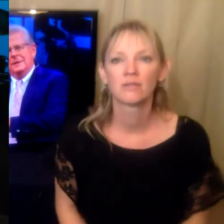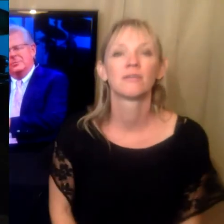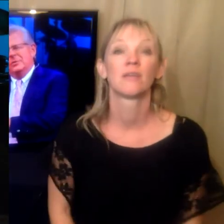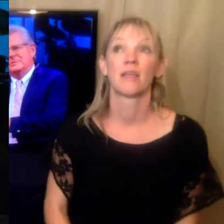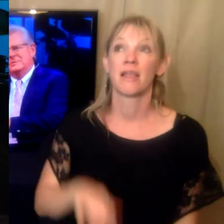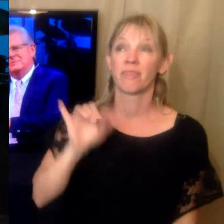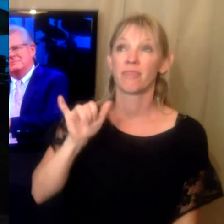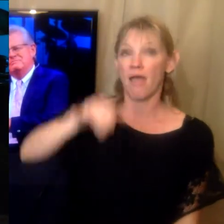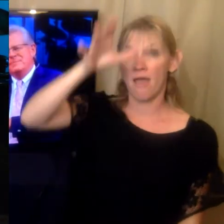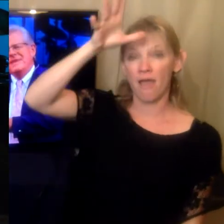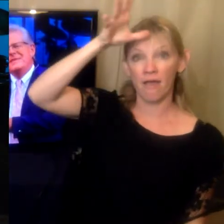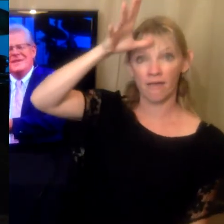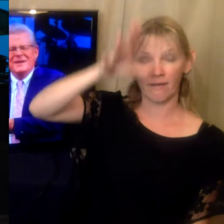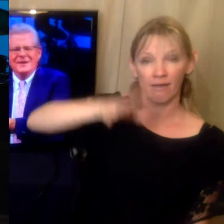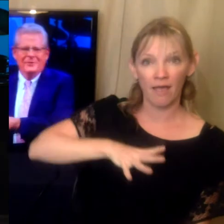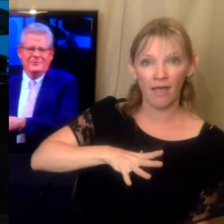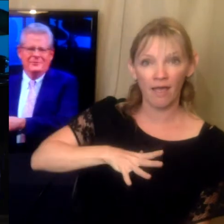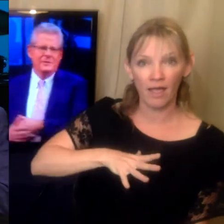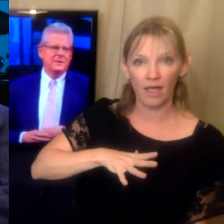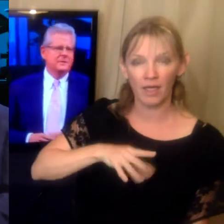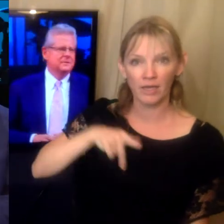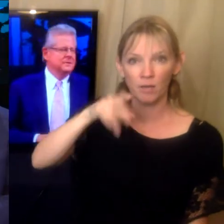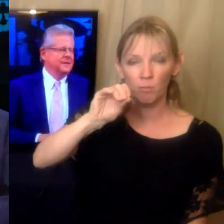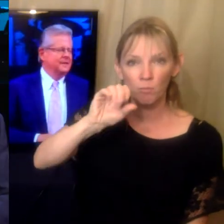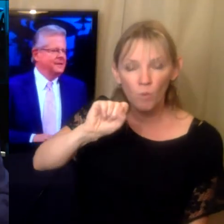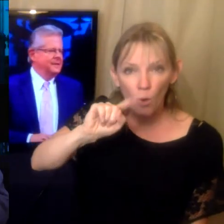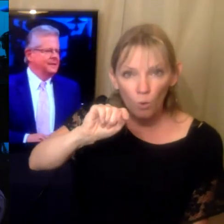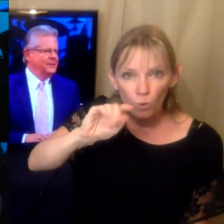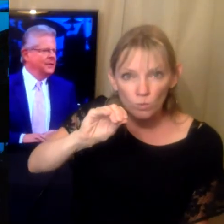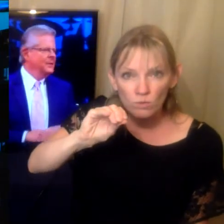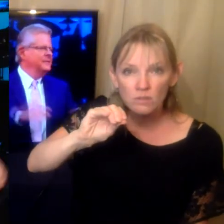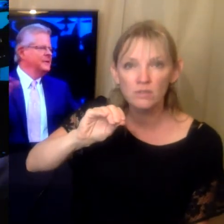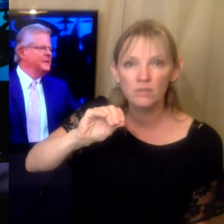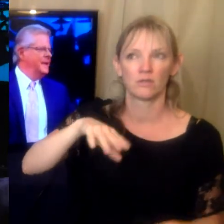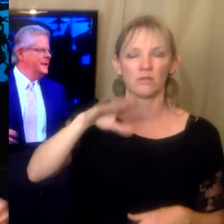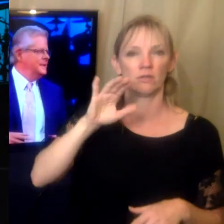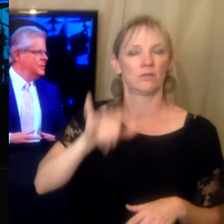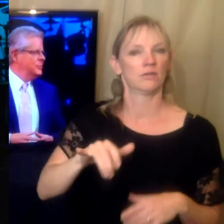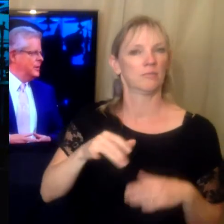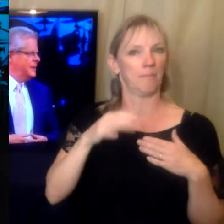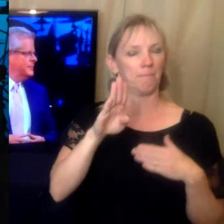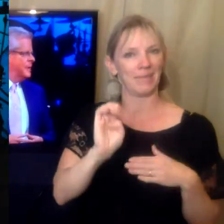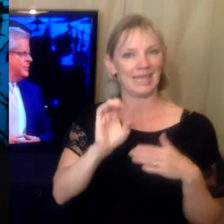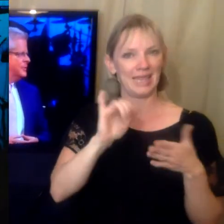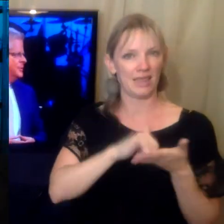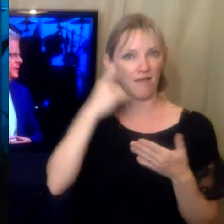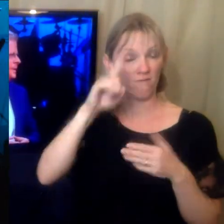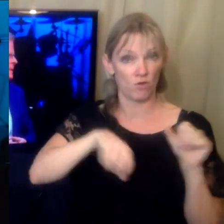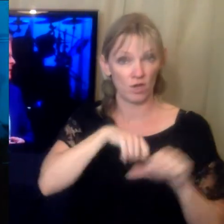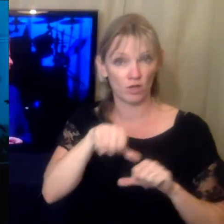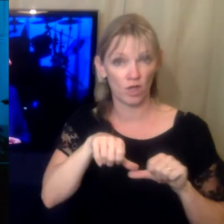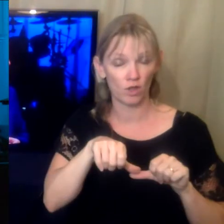That guidepost, be there for each other. You'll leave here today and you'll probably have an